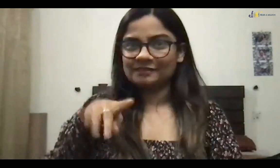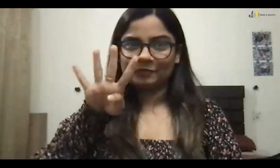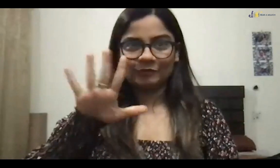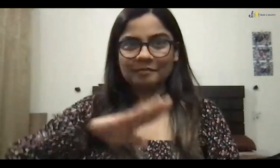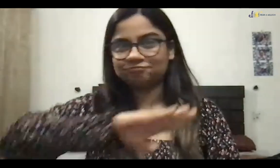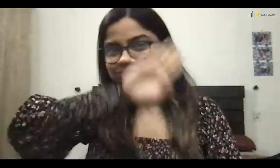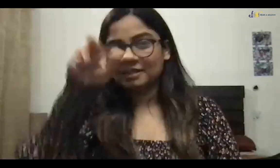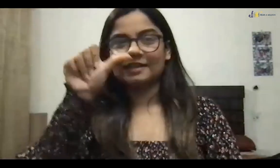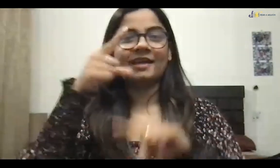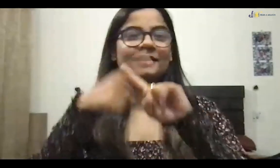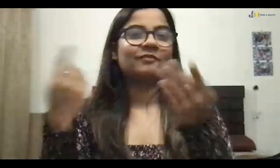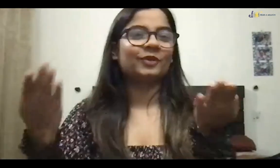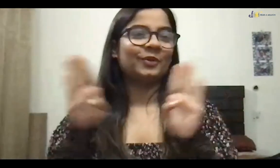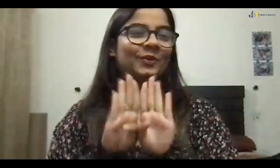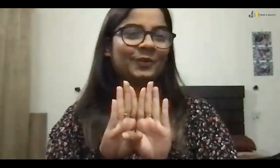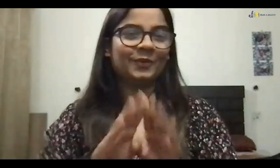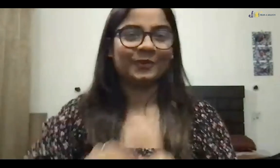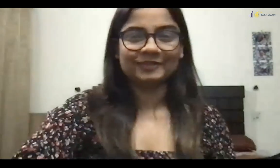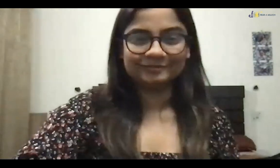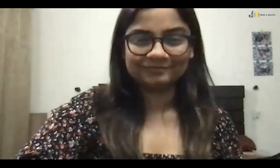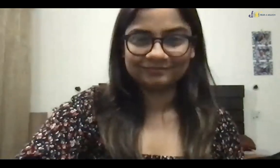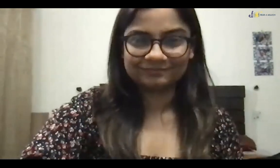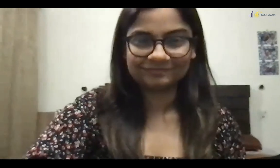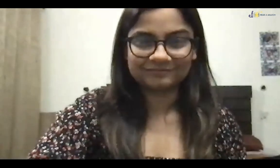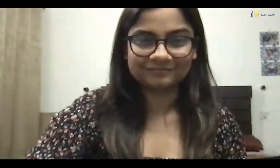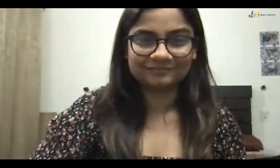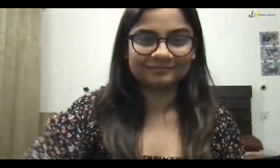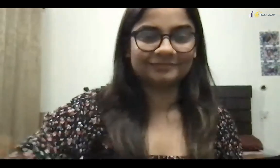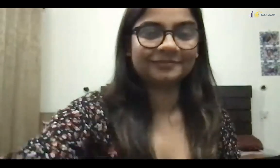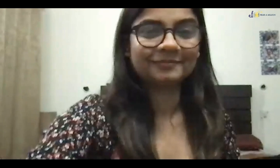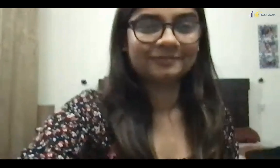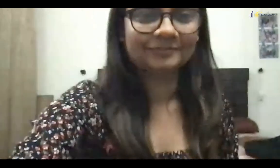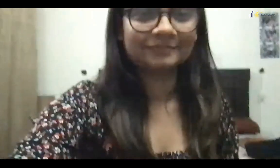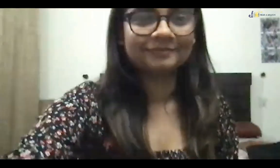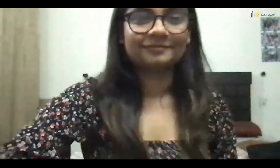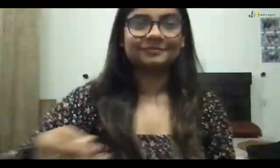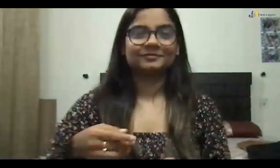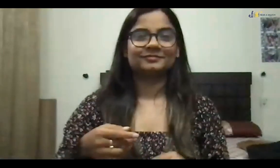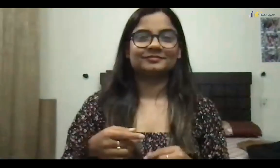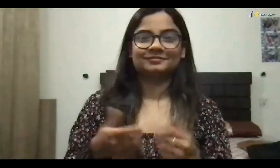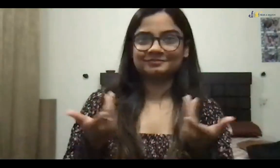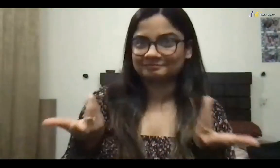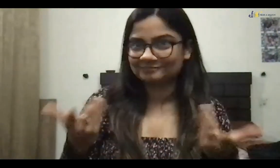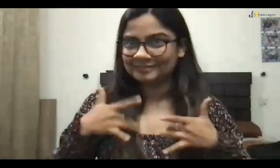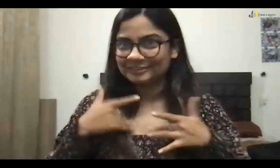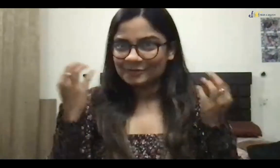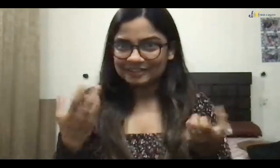hour timetable. So we will adjust as 7:45 we have started and 9:30 we will close.